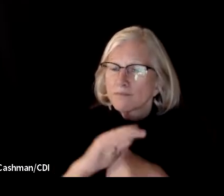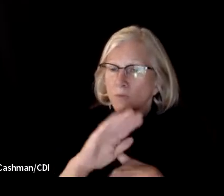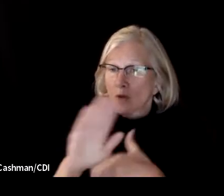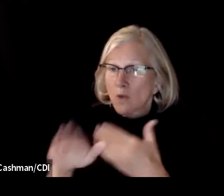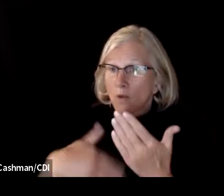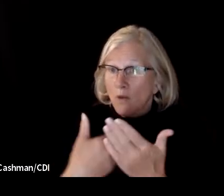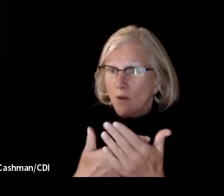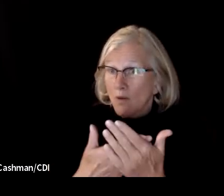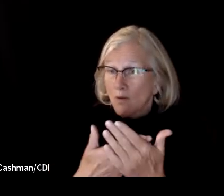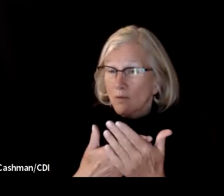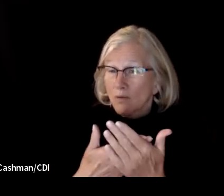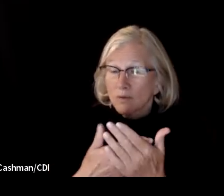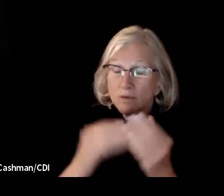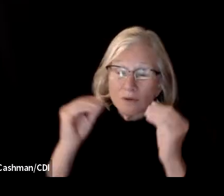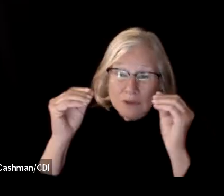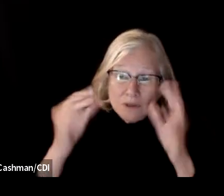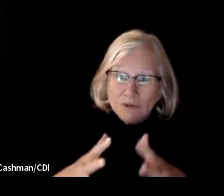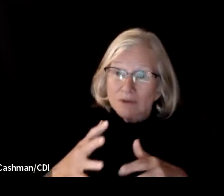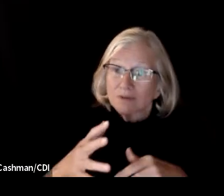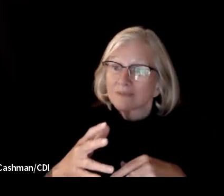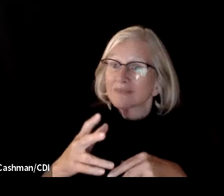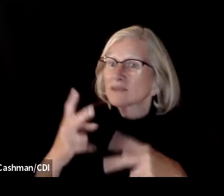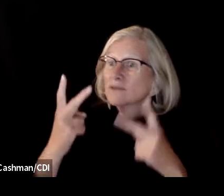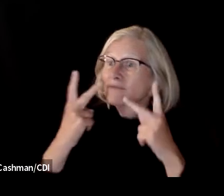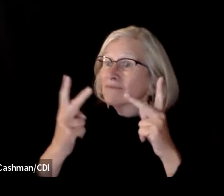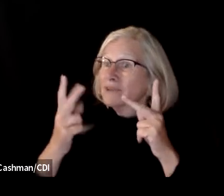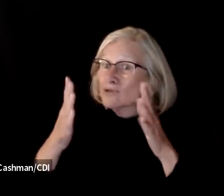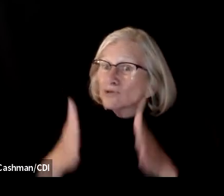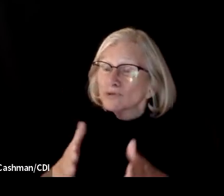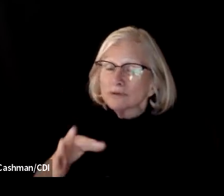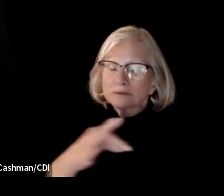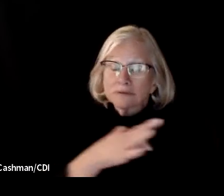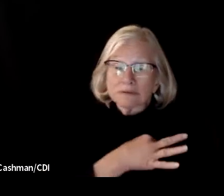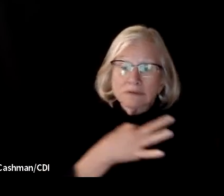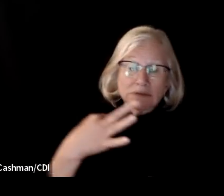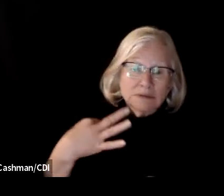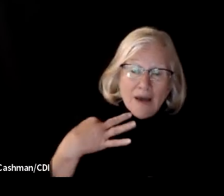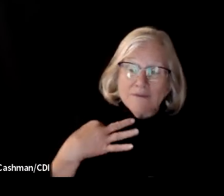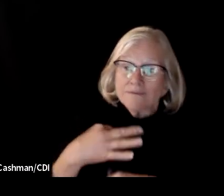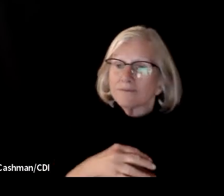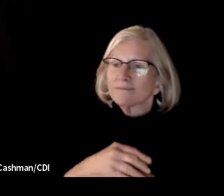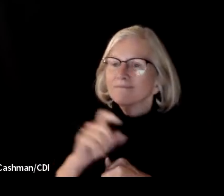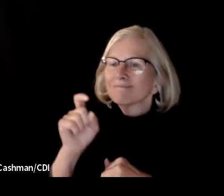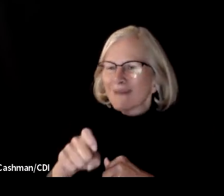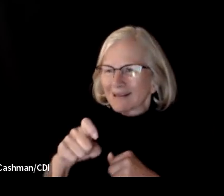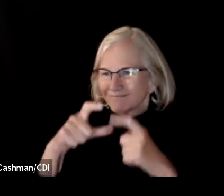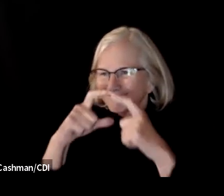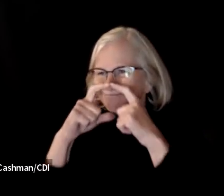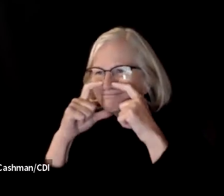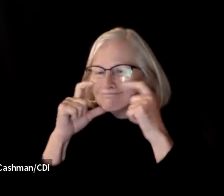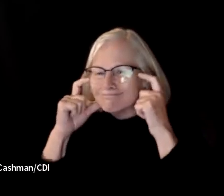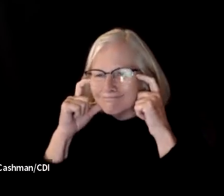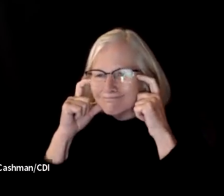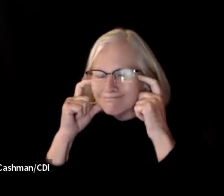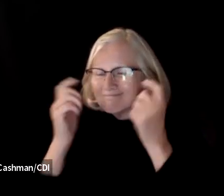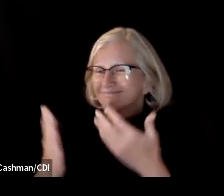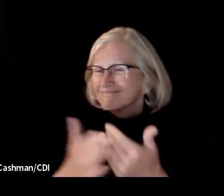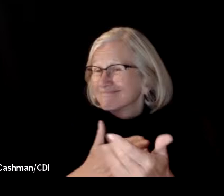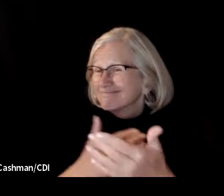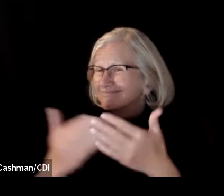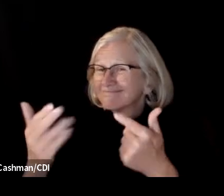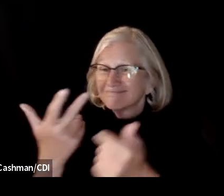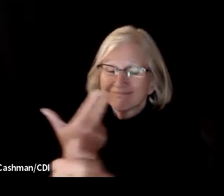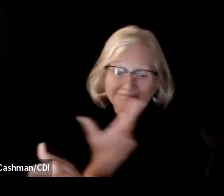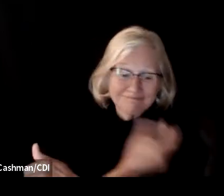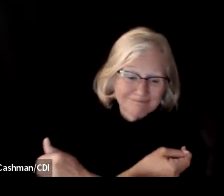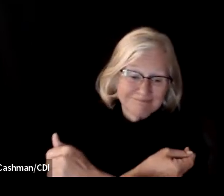masks indoors, regardless of vaccination status. Again, this was an update that the CDC made just yesterday